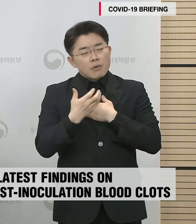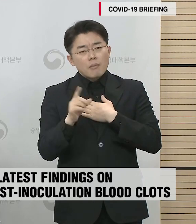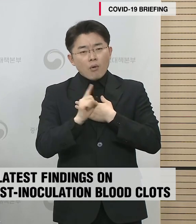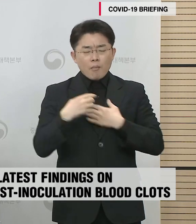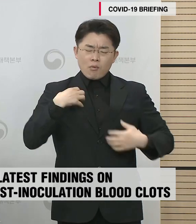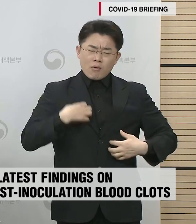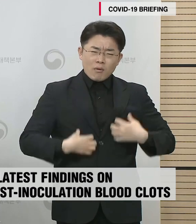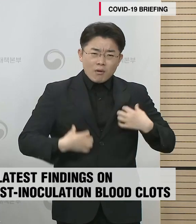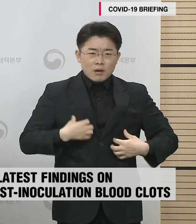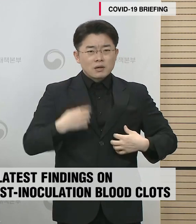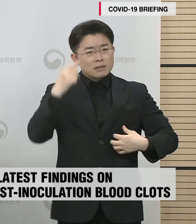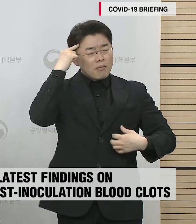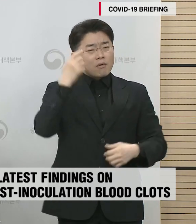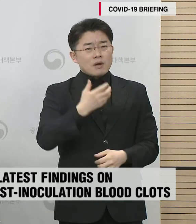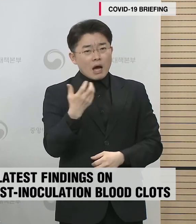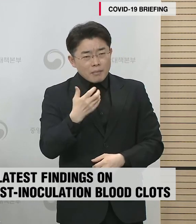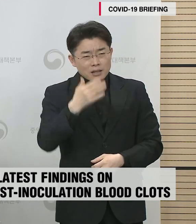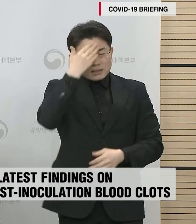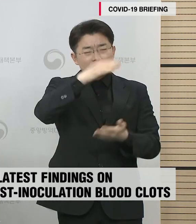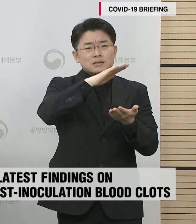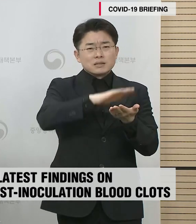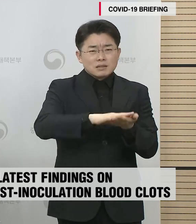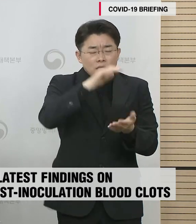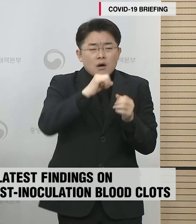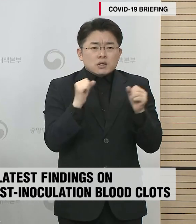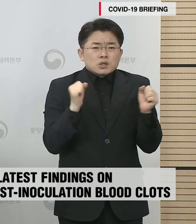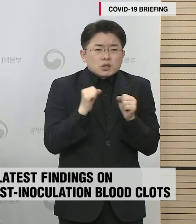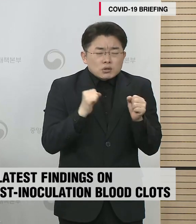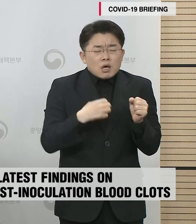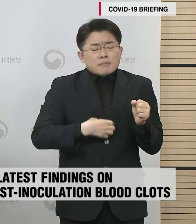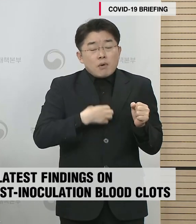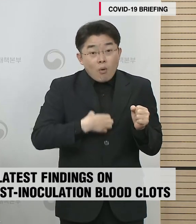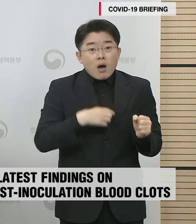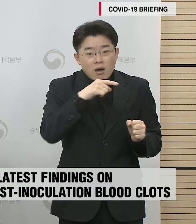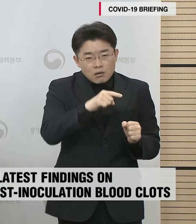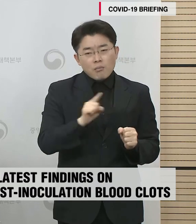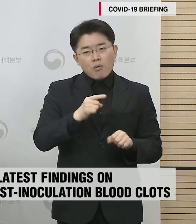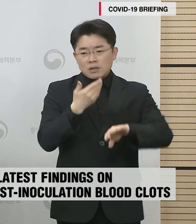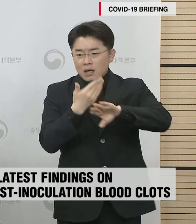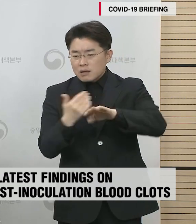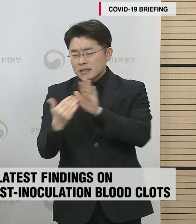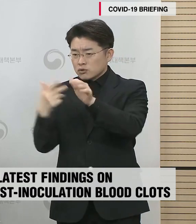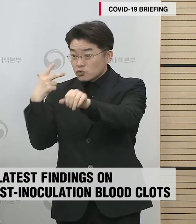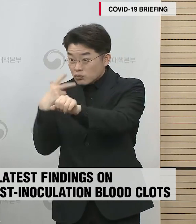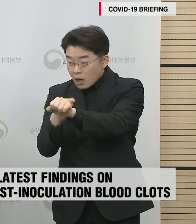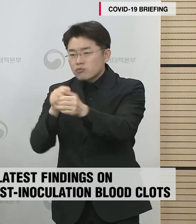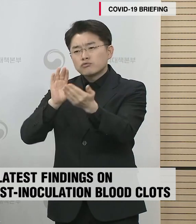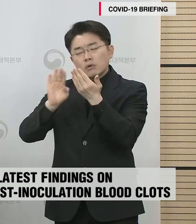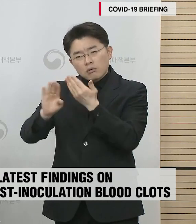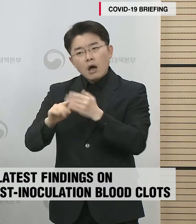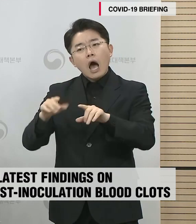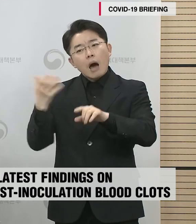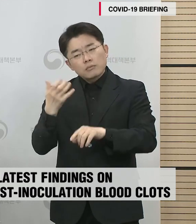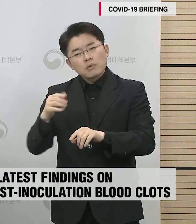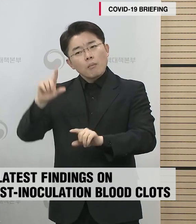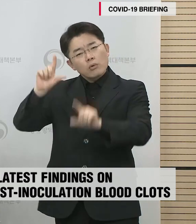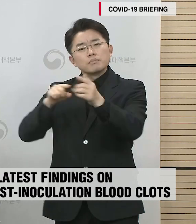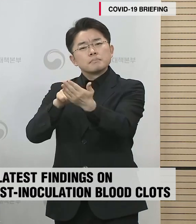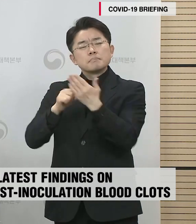98.3% were mild and common symptoms after inoculation, including muscle pain, headache, fever, and nausea.